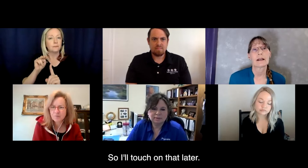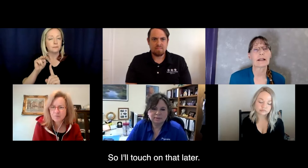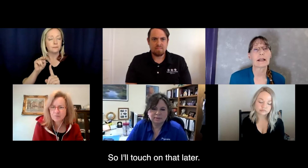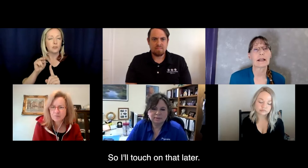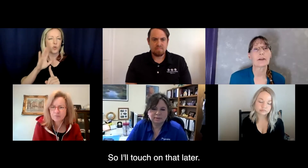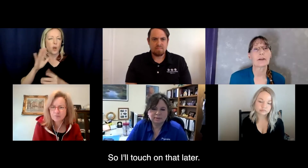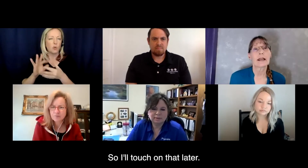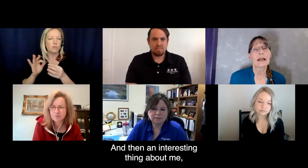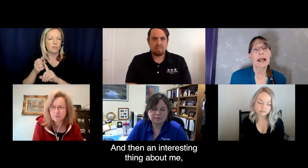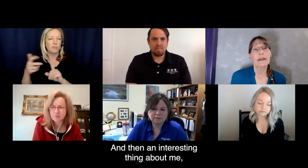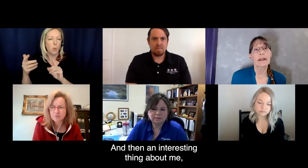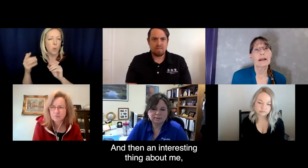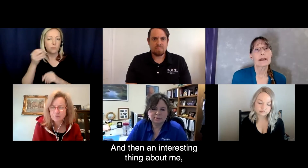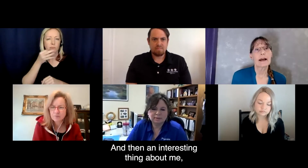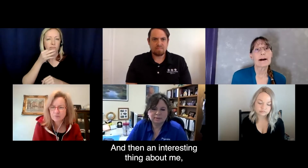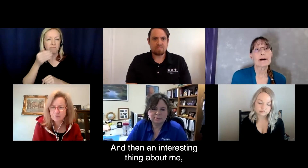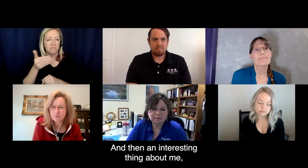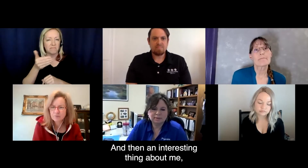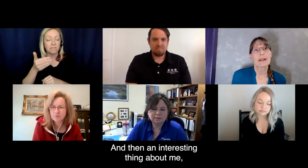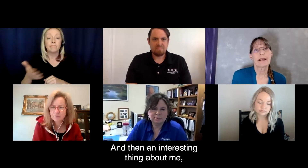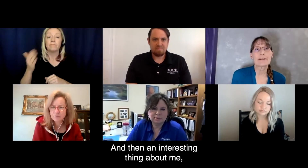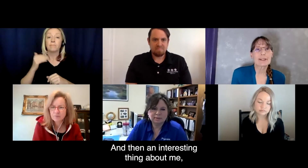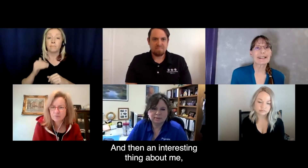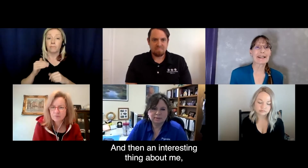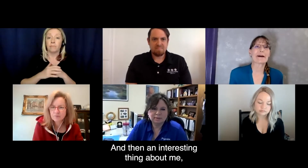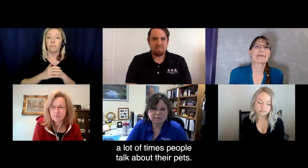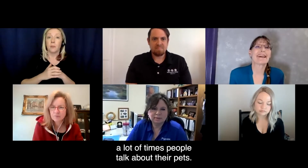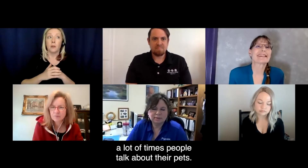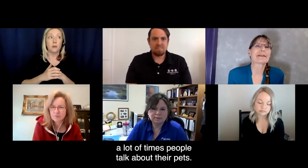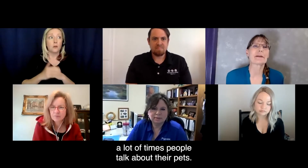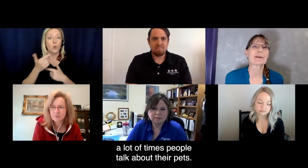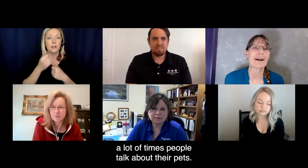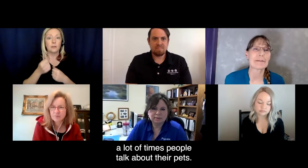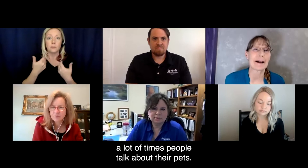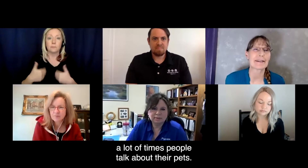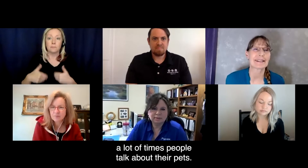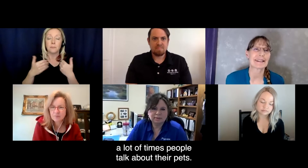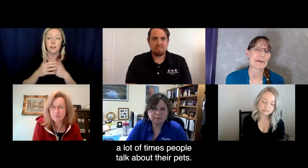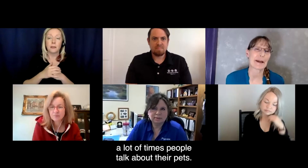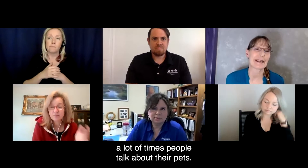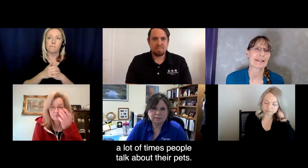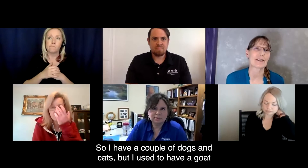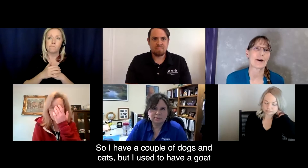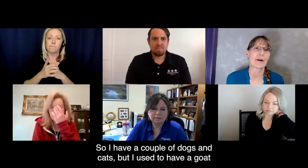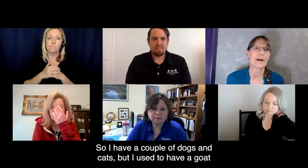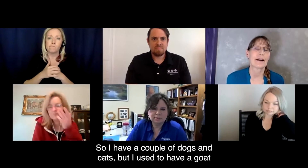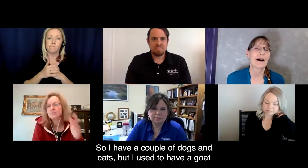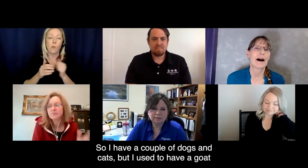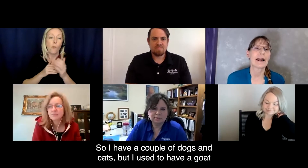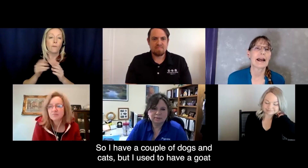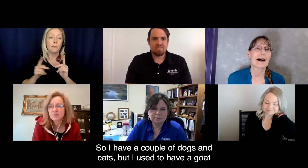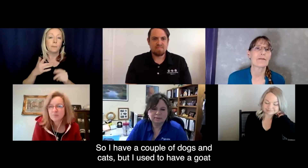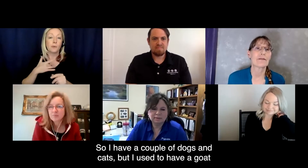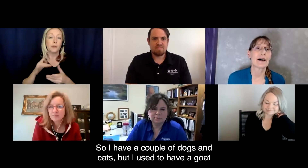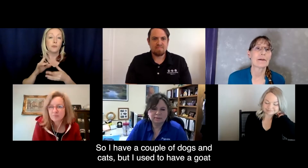on that later. And then an interesting thing about me, a lot of times people talk about their pets. So